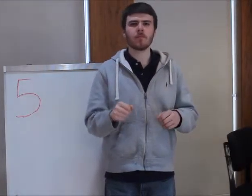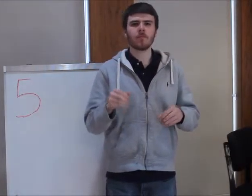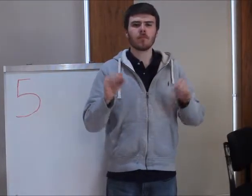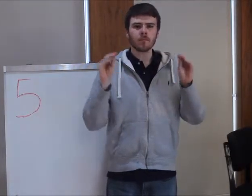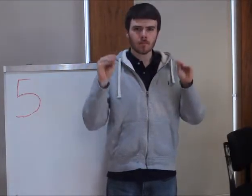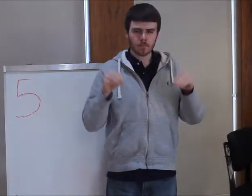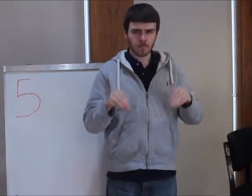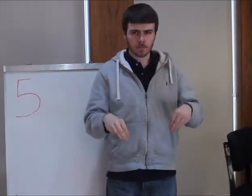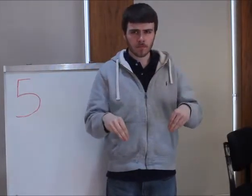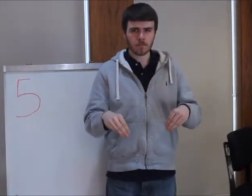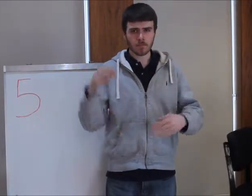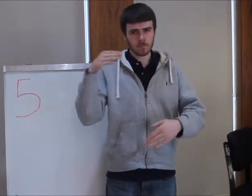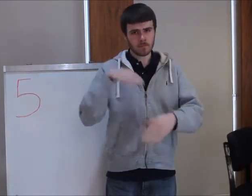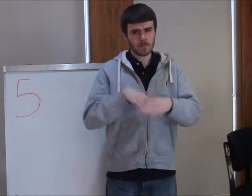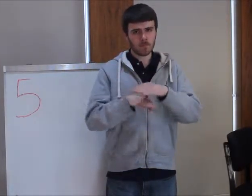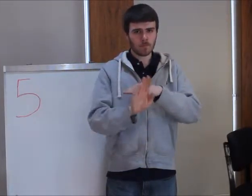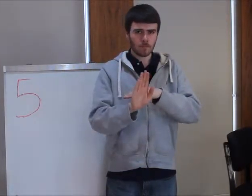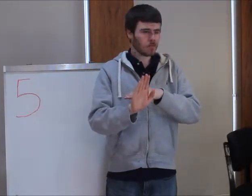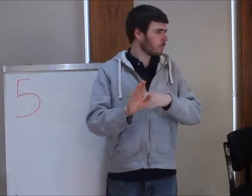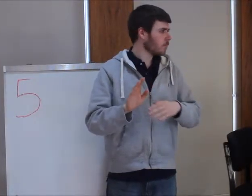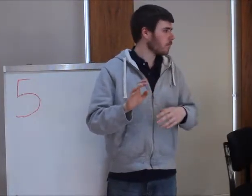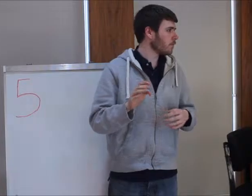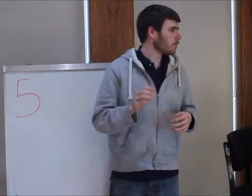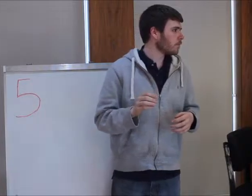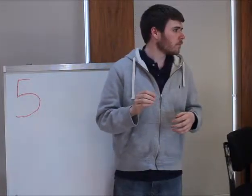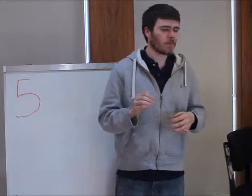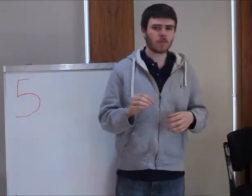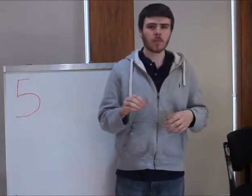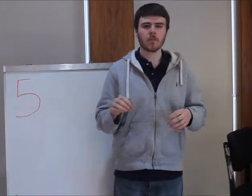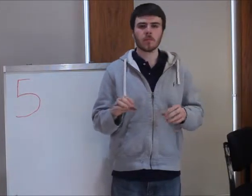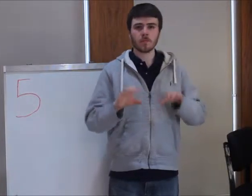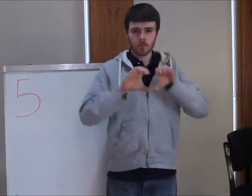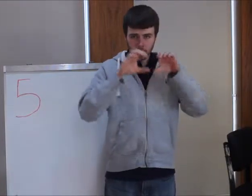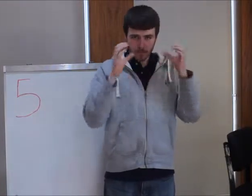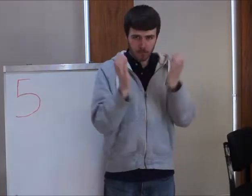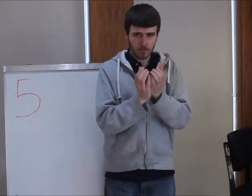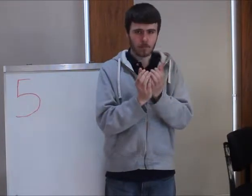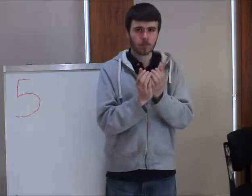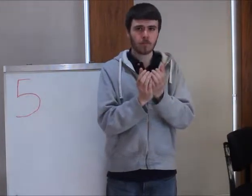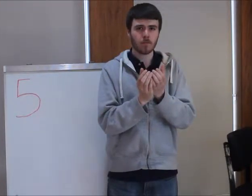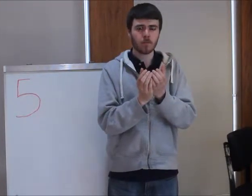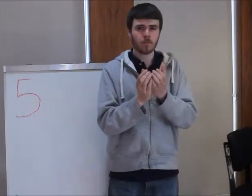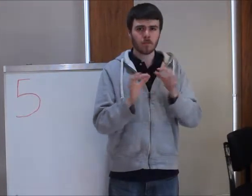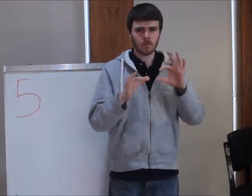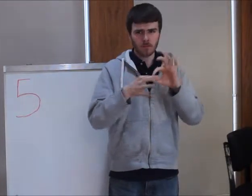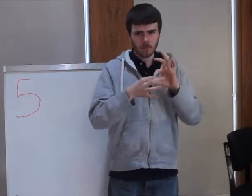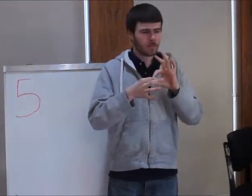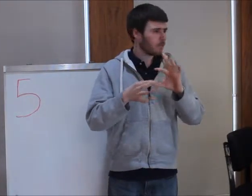can be put into a category